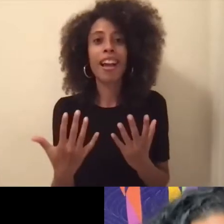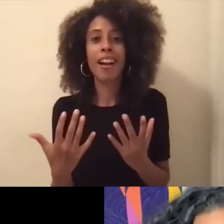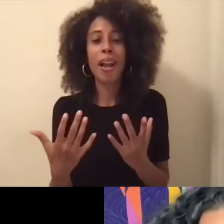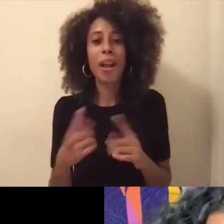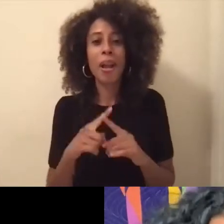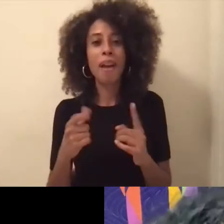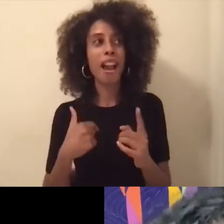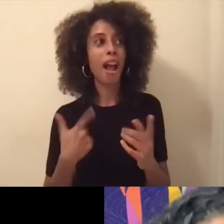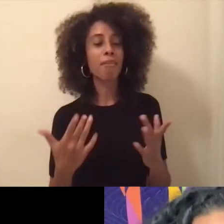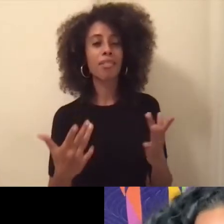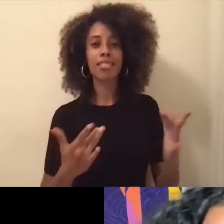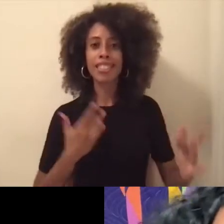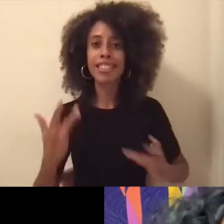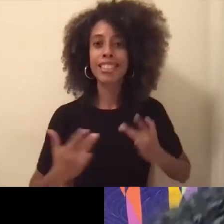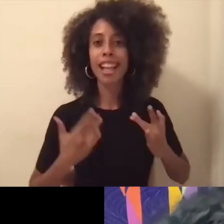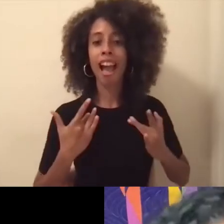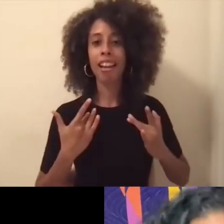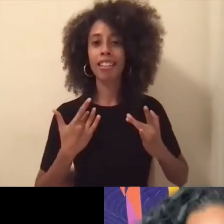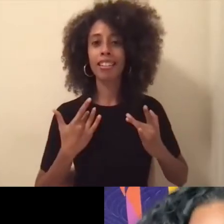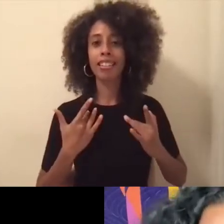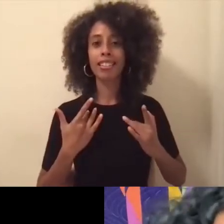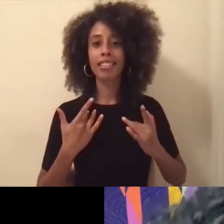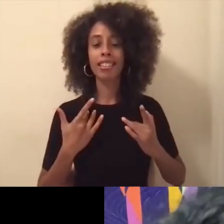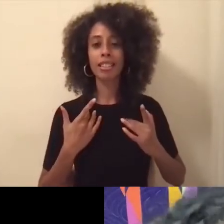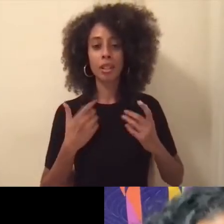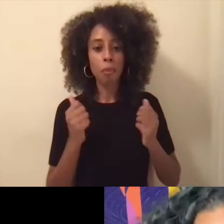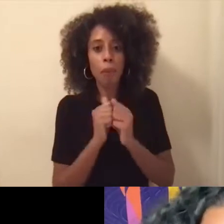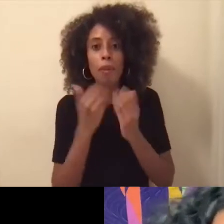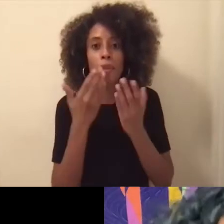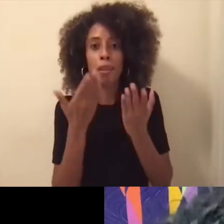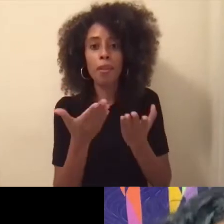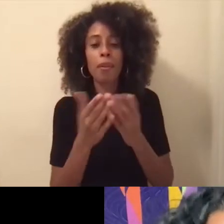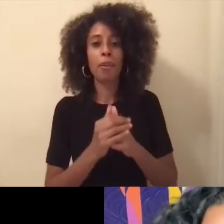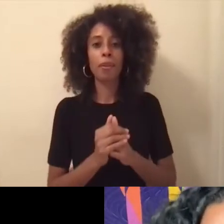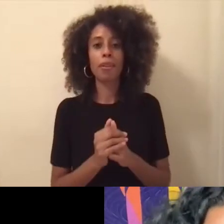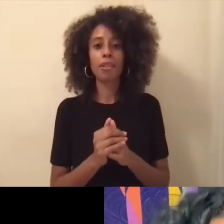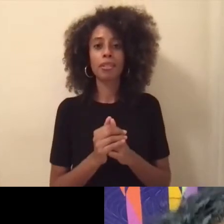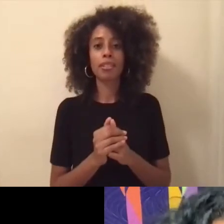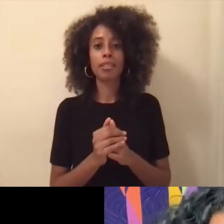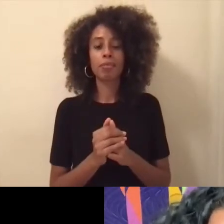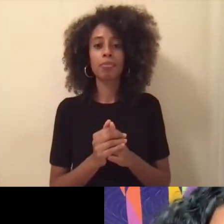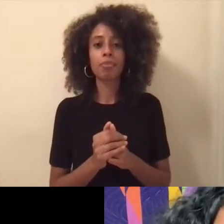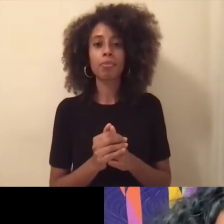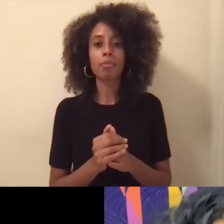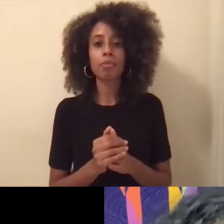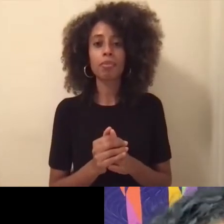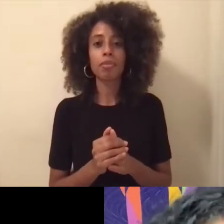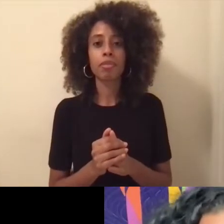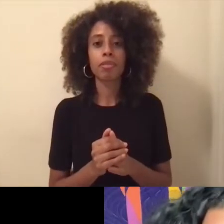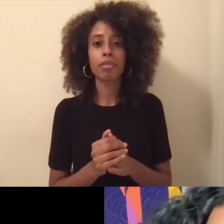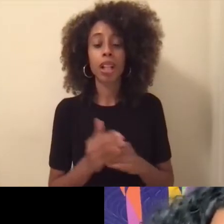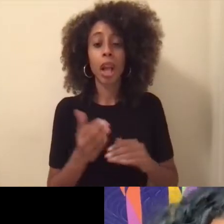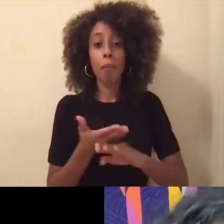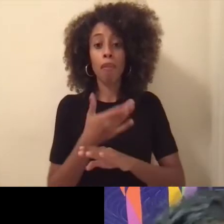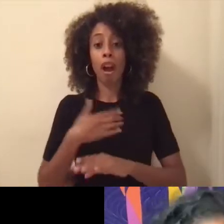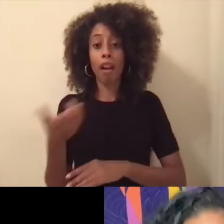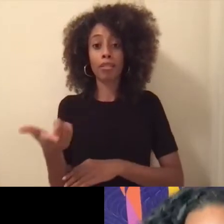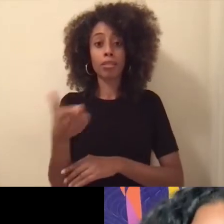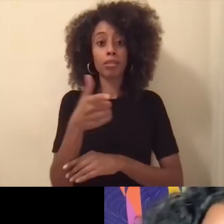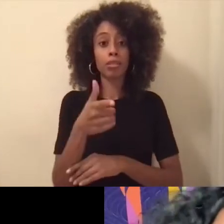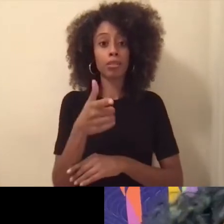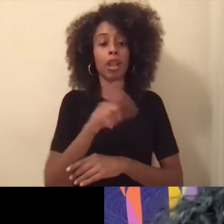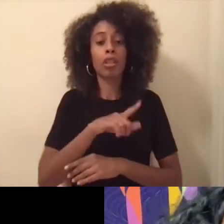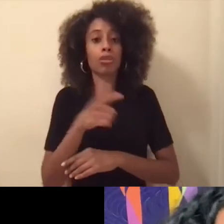excited to just be with you. And I think before I turn it over to you, I wanted